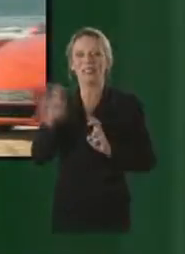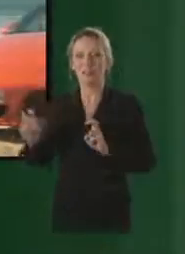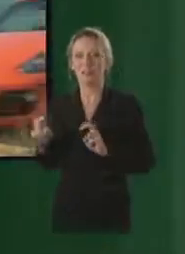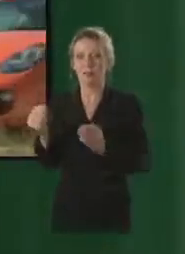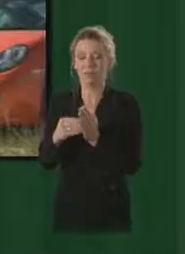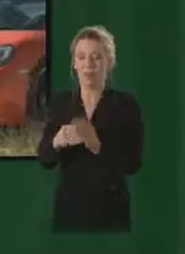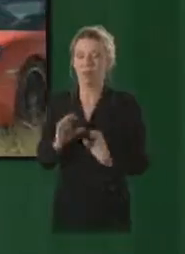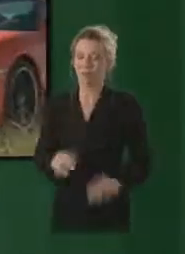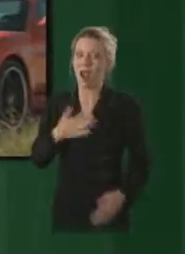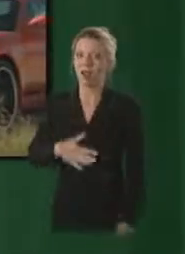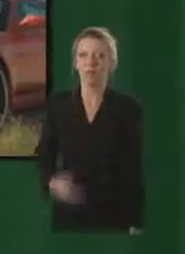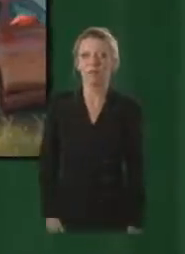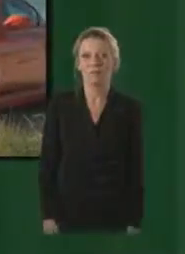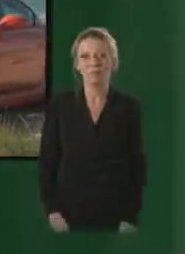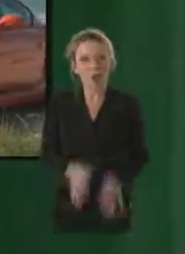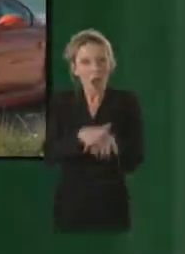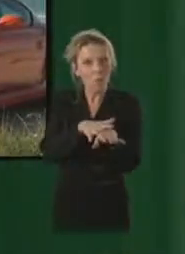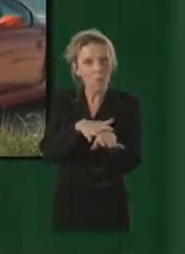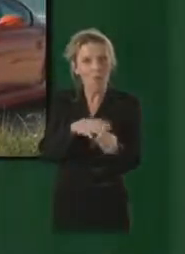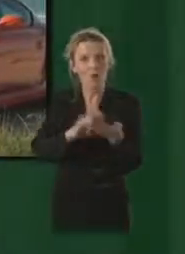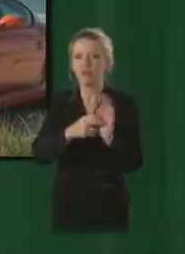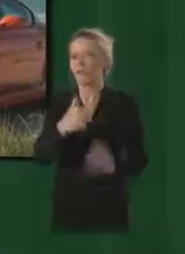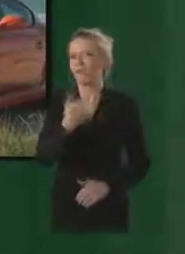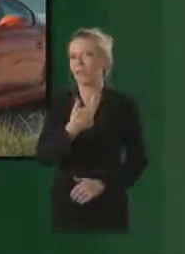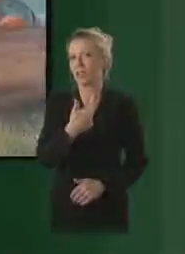Emotion and technical perfection, that's what Porsche is all about.